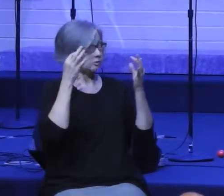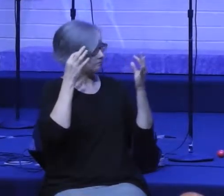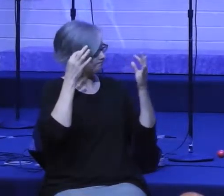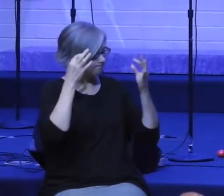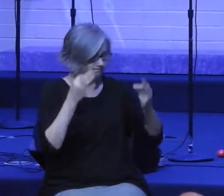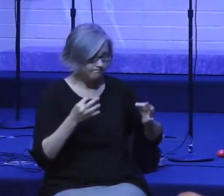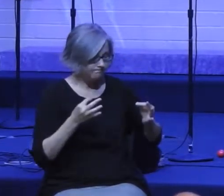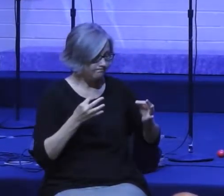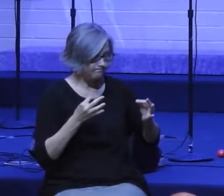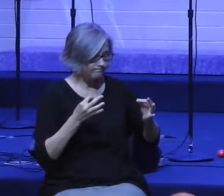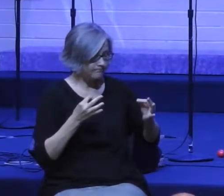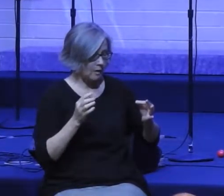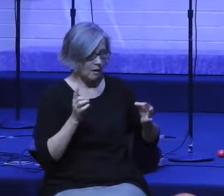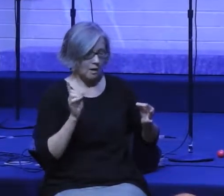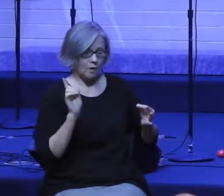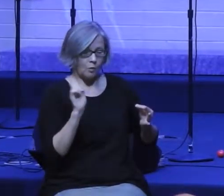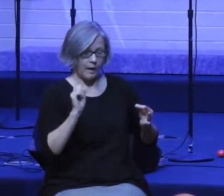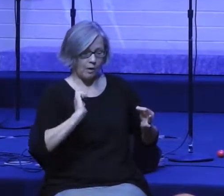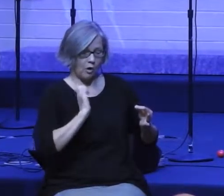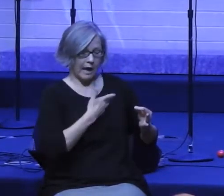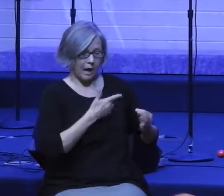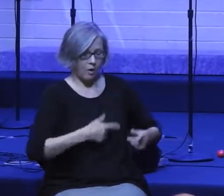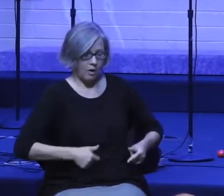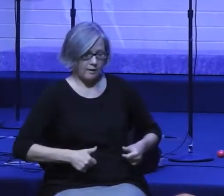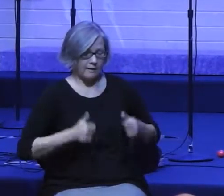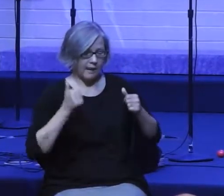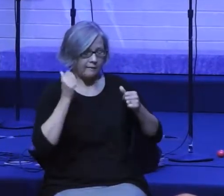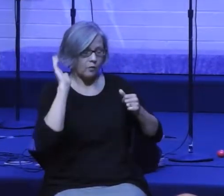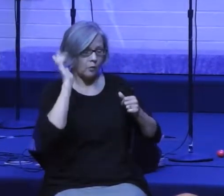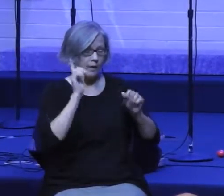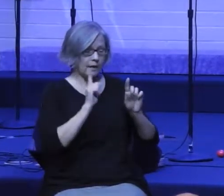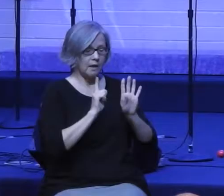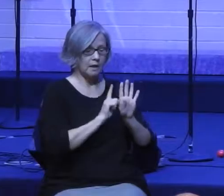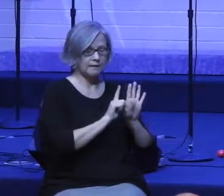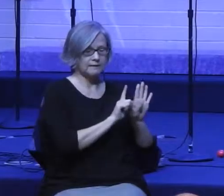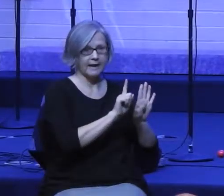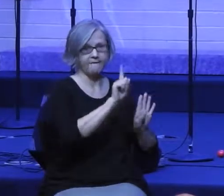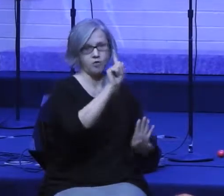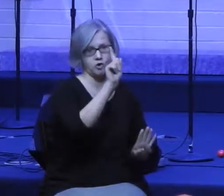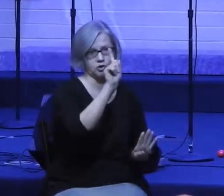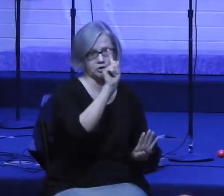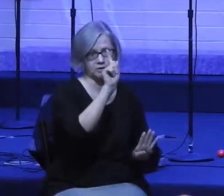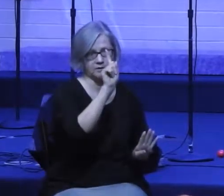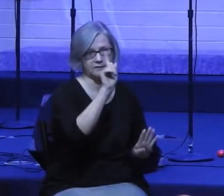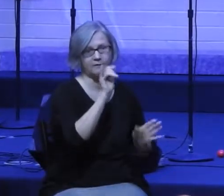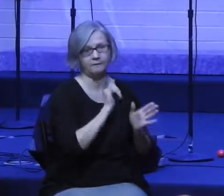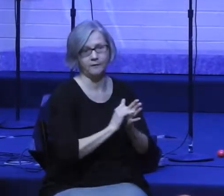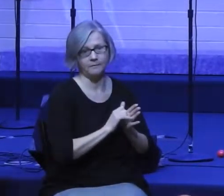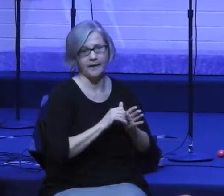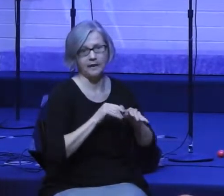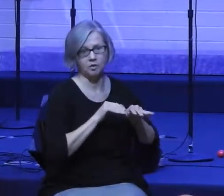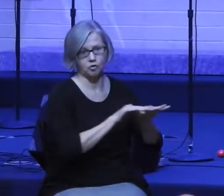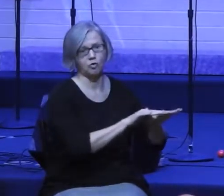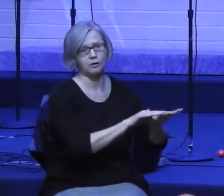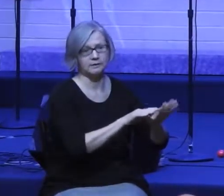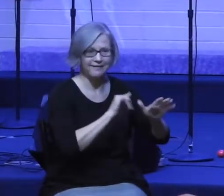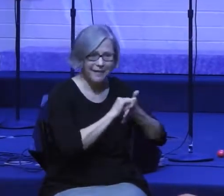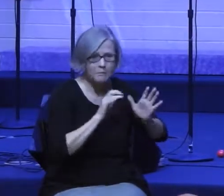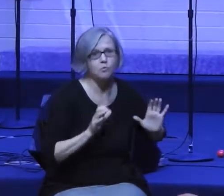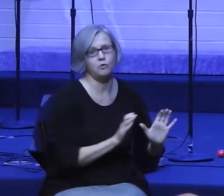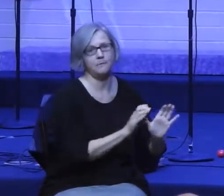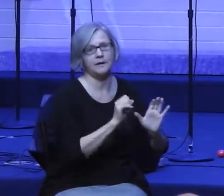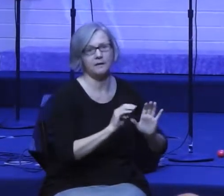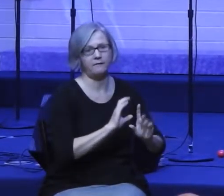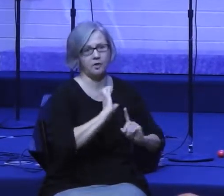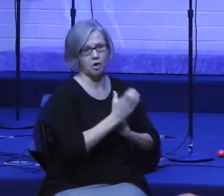and decide where our lives should diverge from that current of the culture around us. And